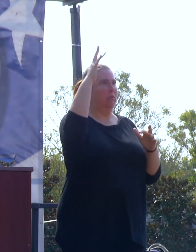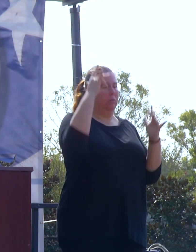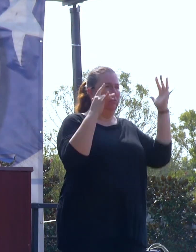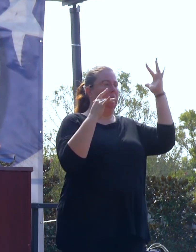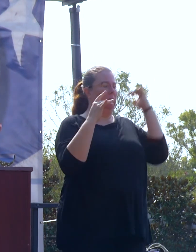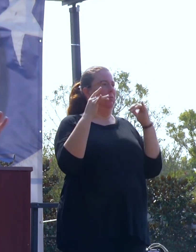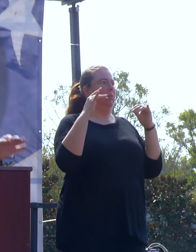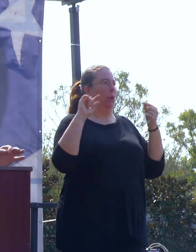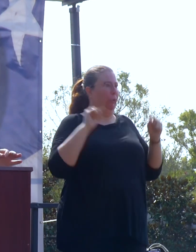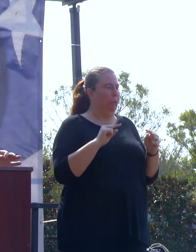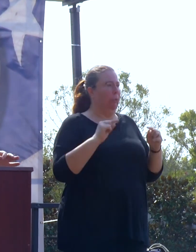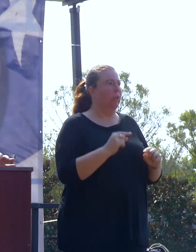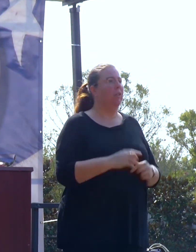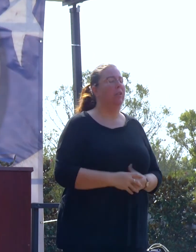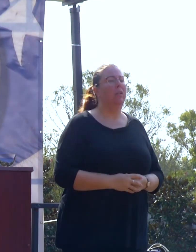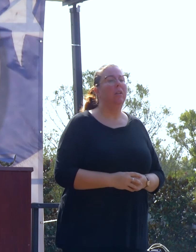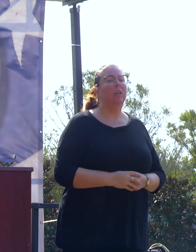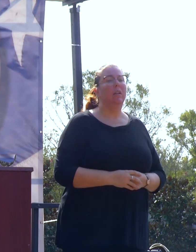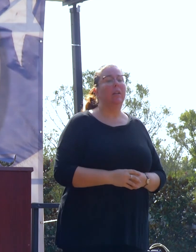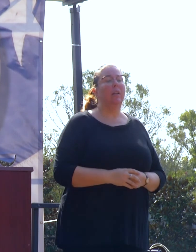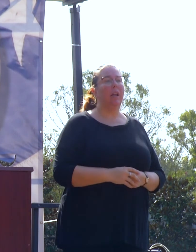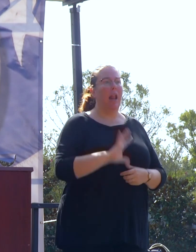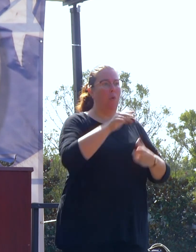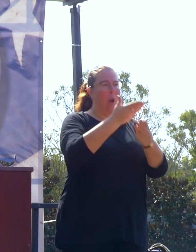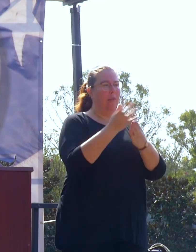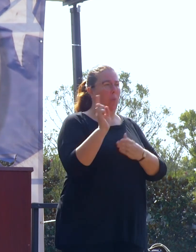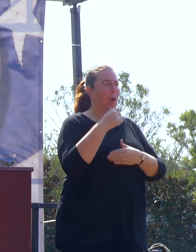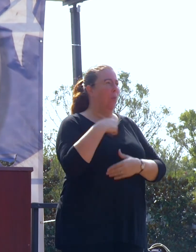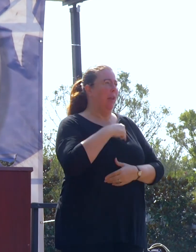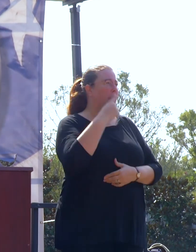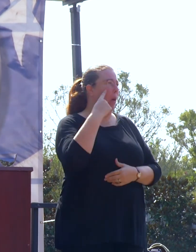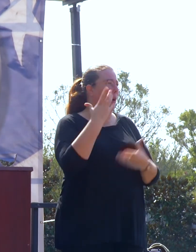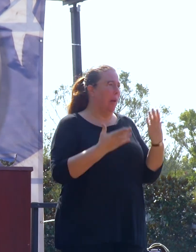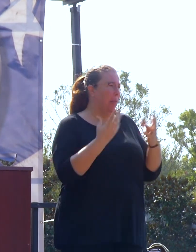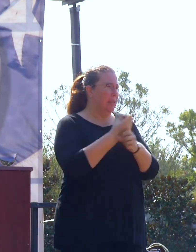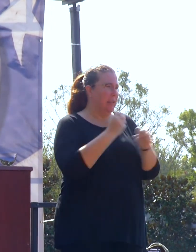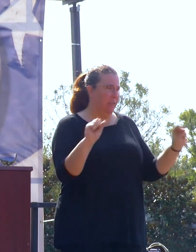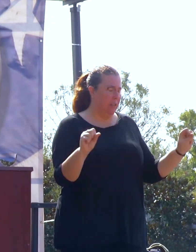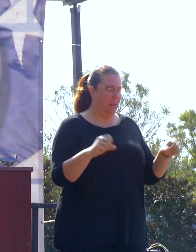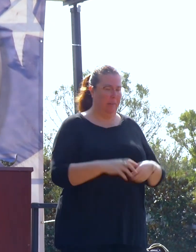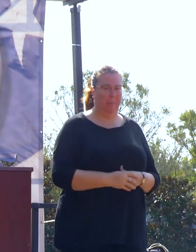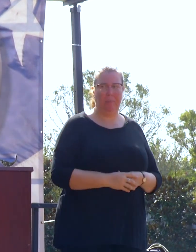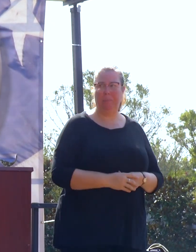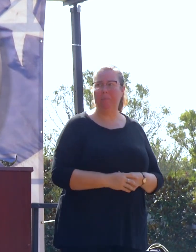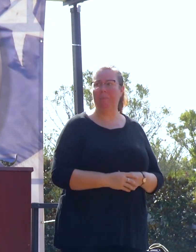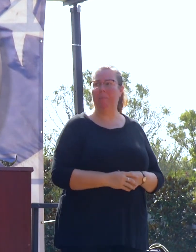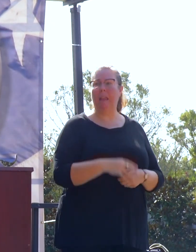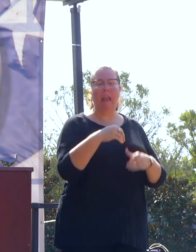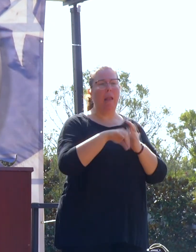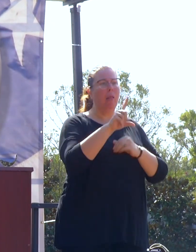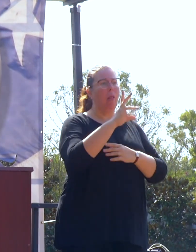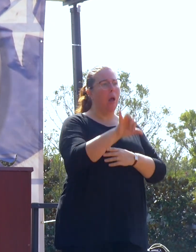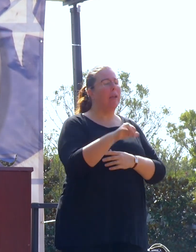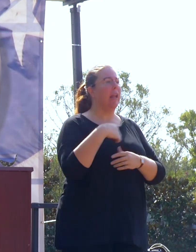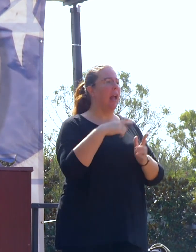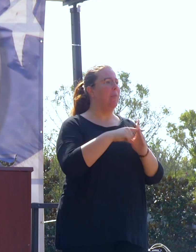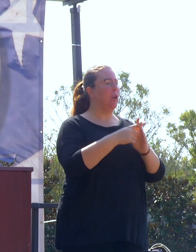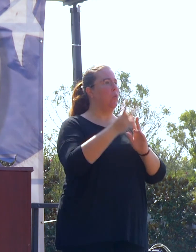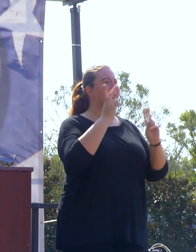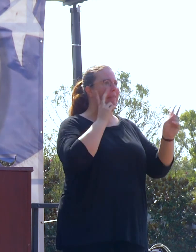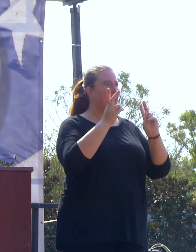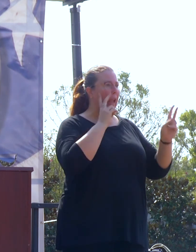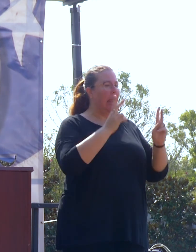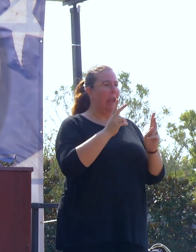debris and getting to what we thought might be safety. In the lobby, I began to see the side